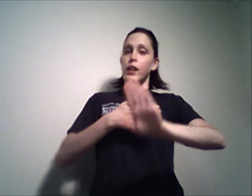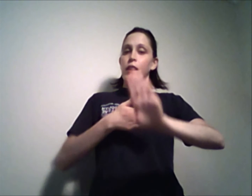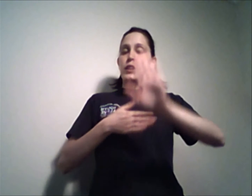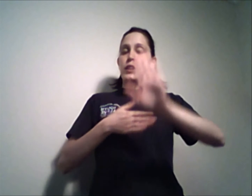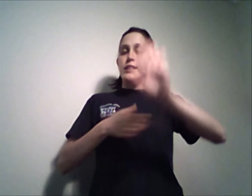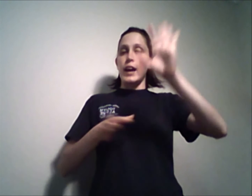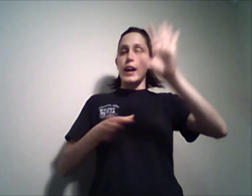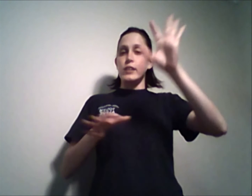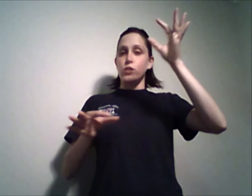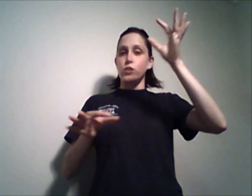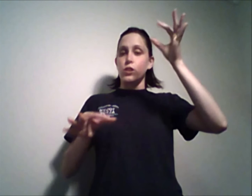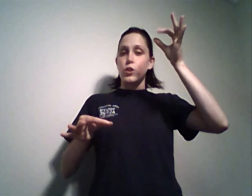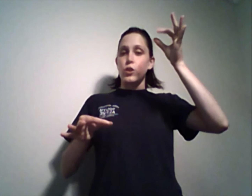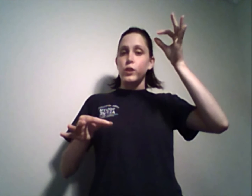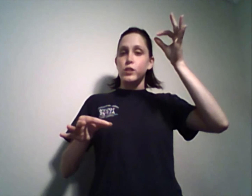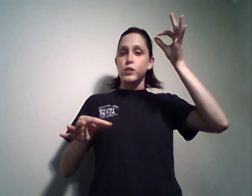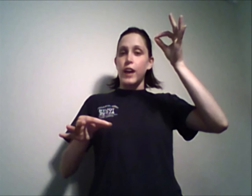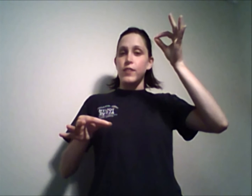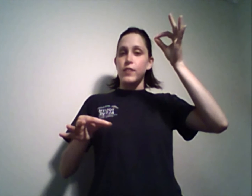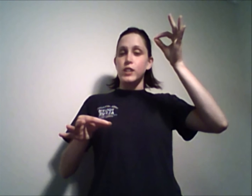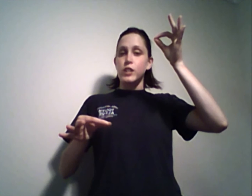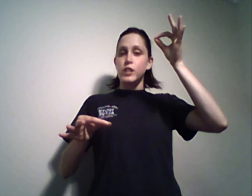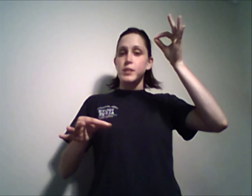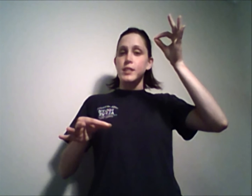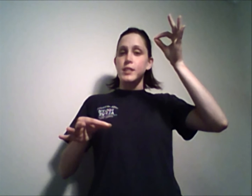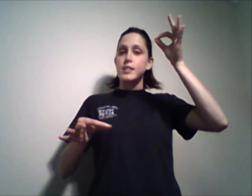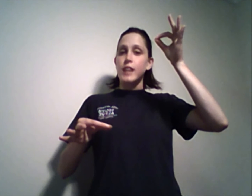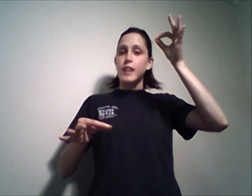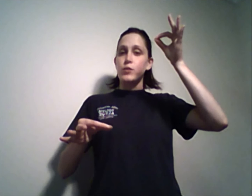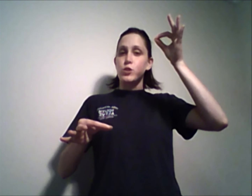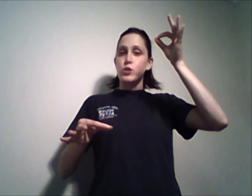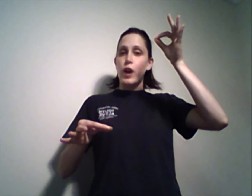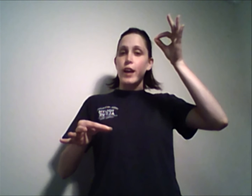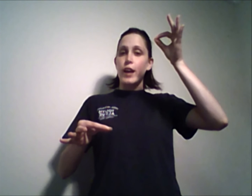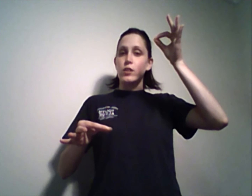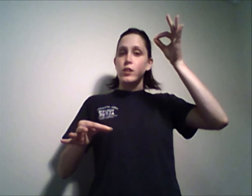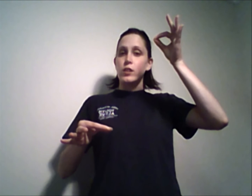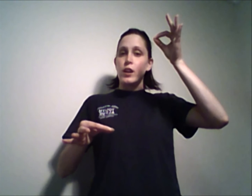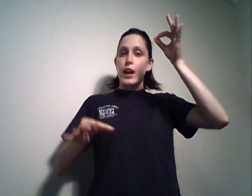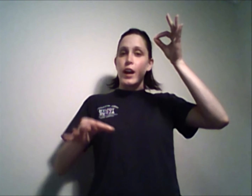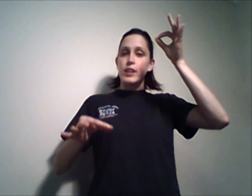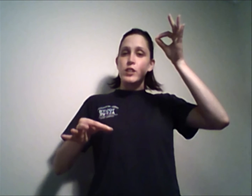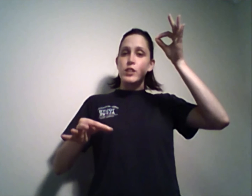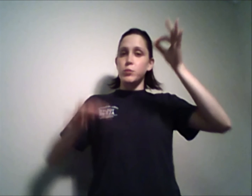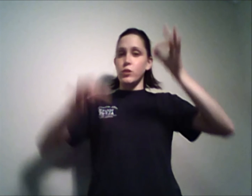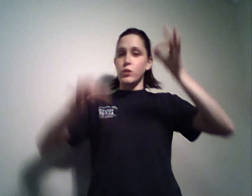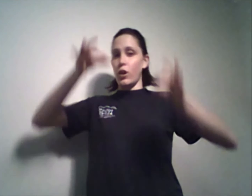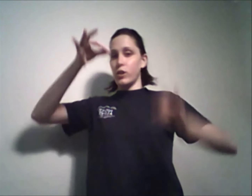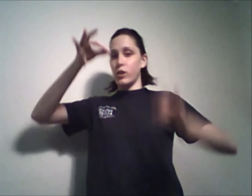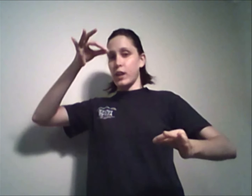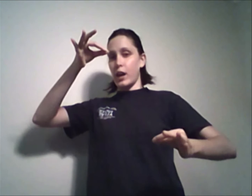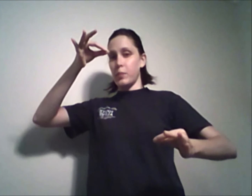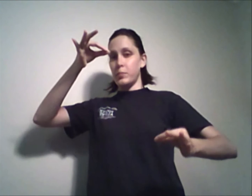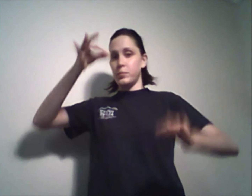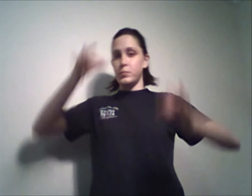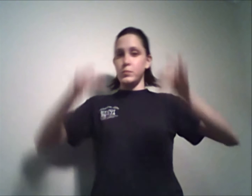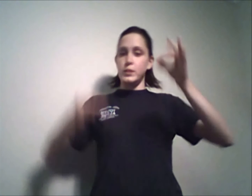the test. So you're going to go into F hand shapes. This is the sign for trial. F hand shapes are going to alternate up,